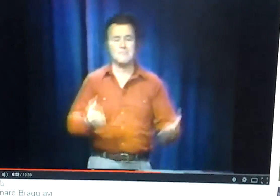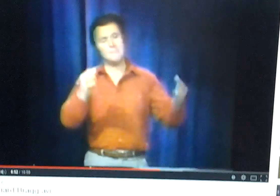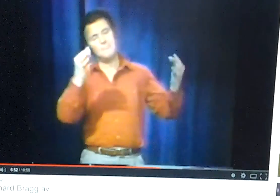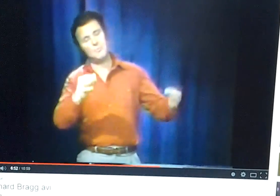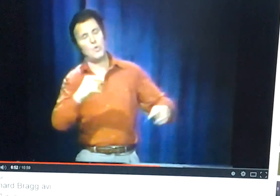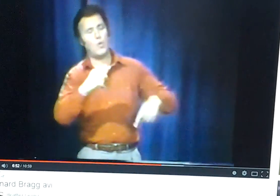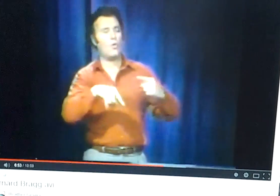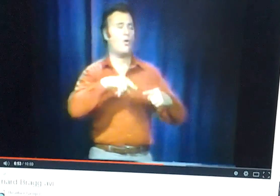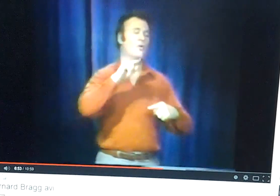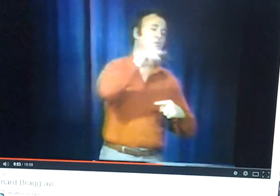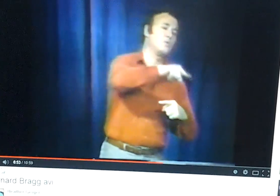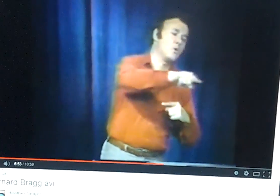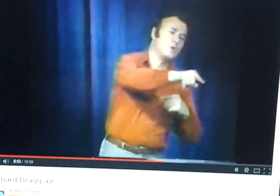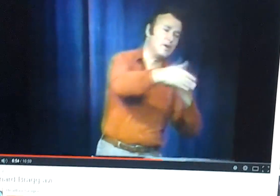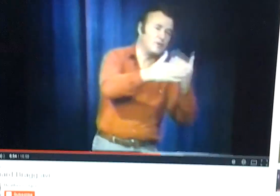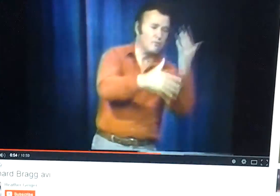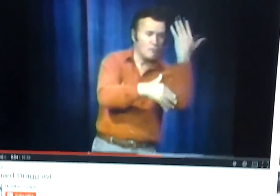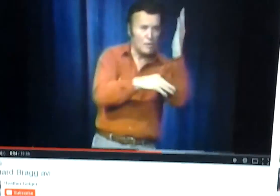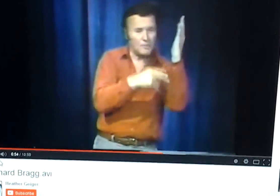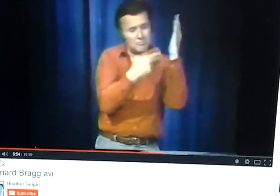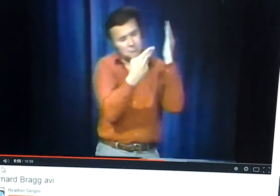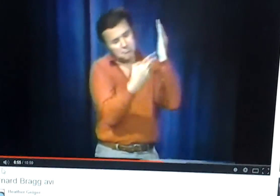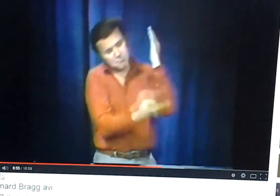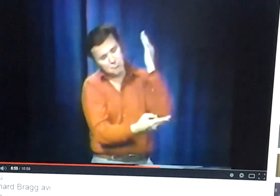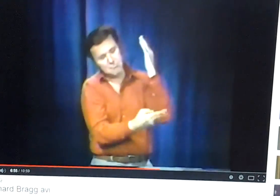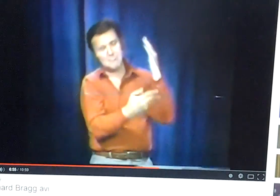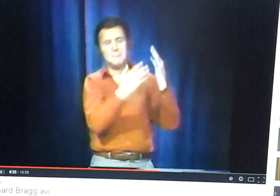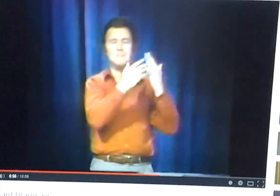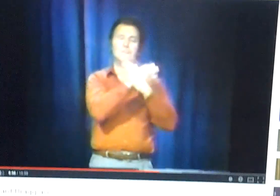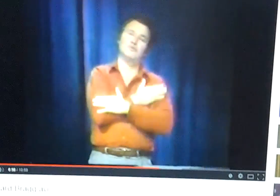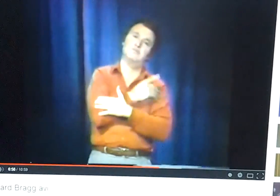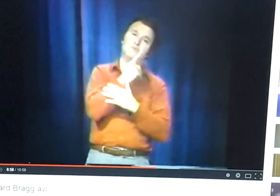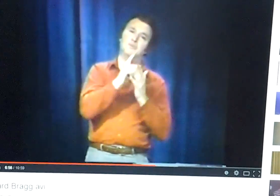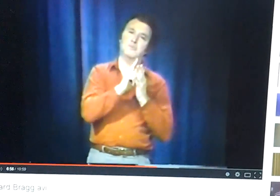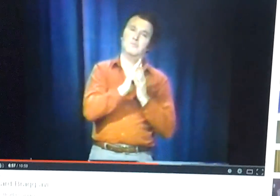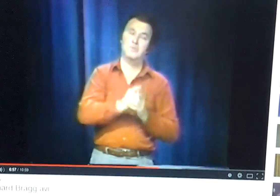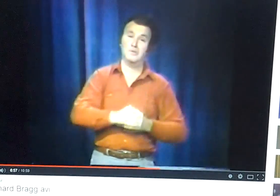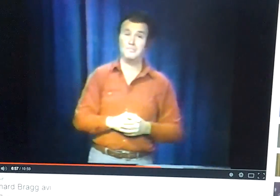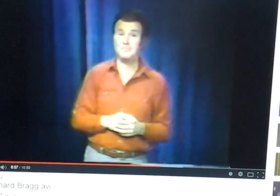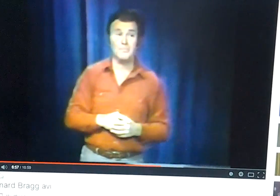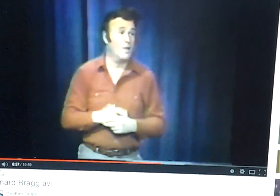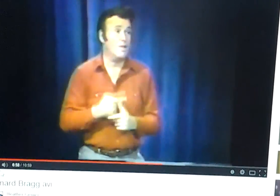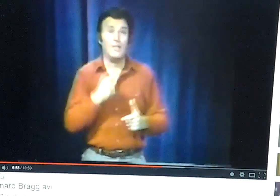I realized that I was tired. So I sat next to the tree, relaxing.